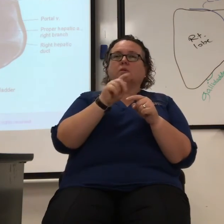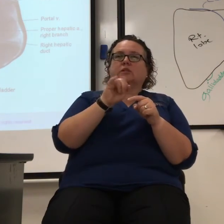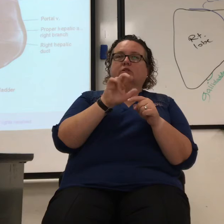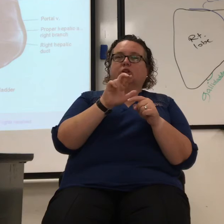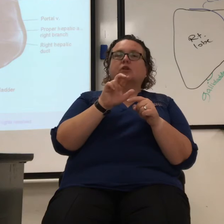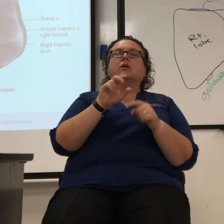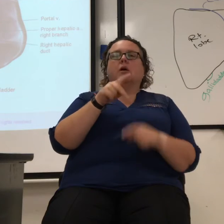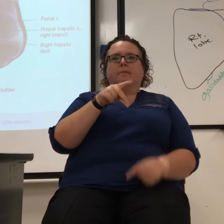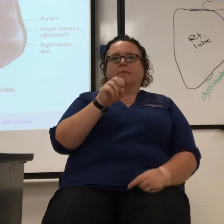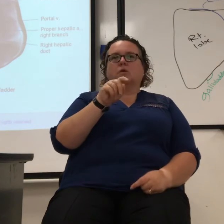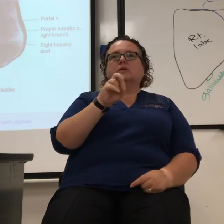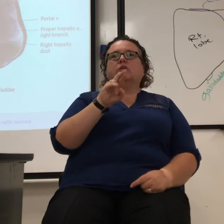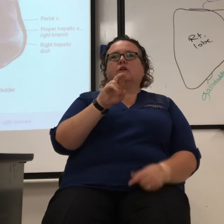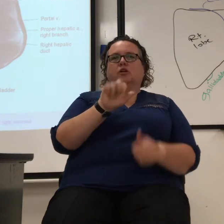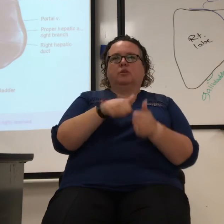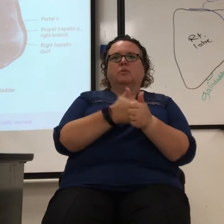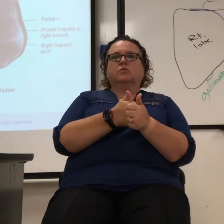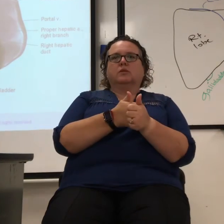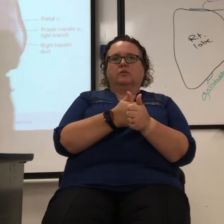Posterior. Yeah.